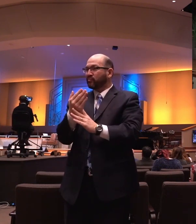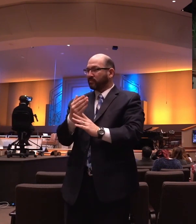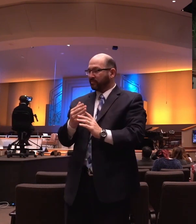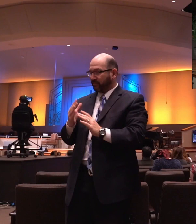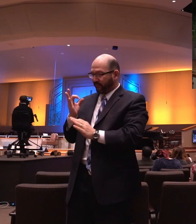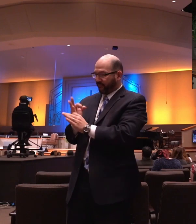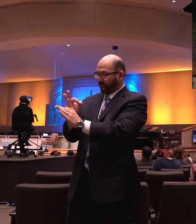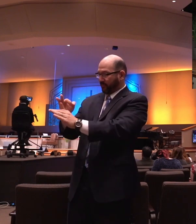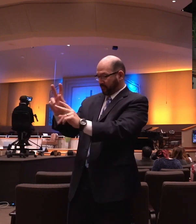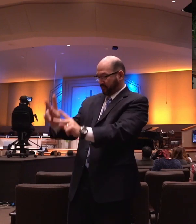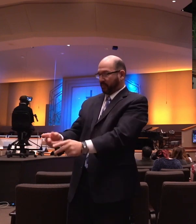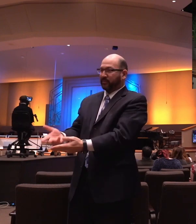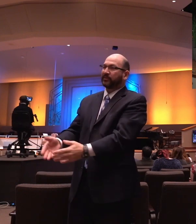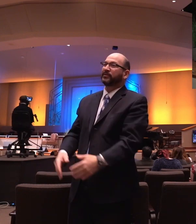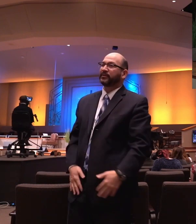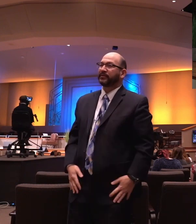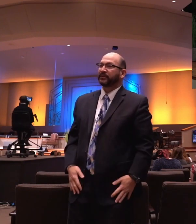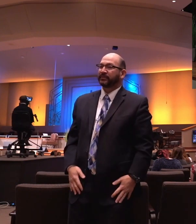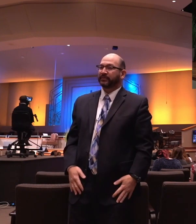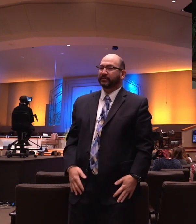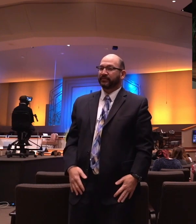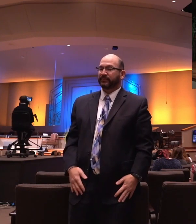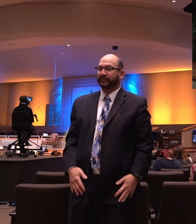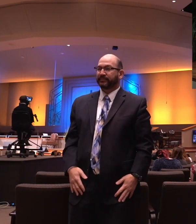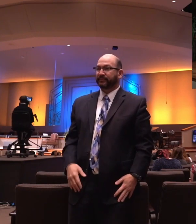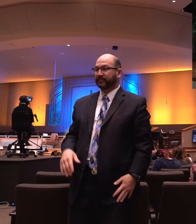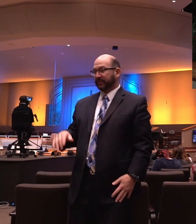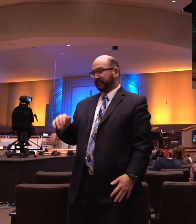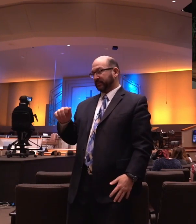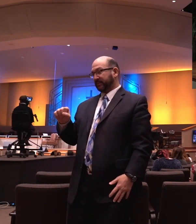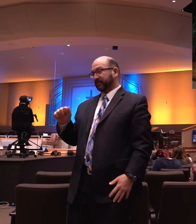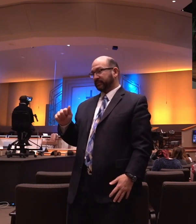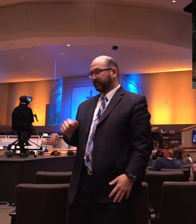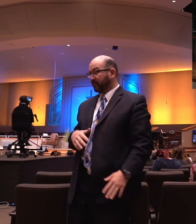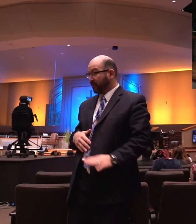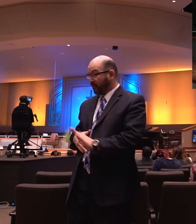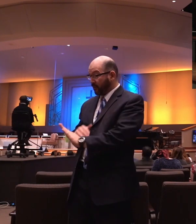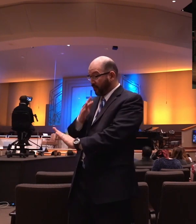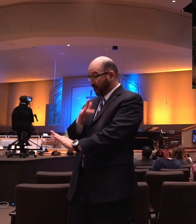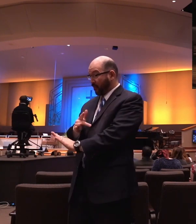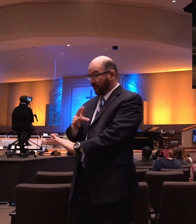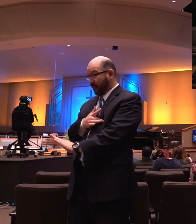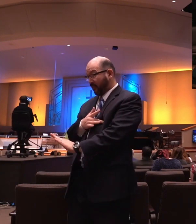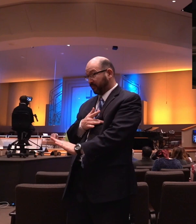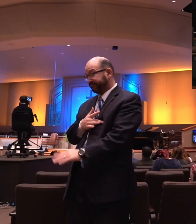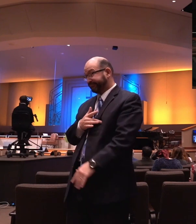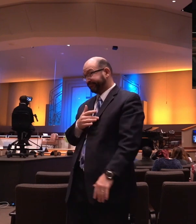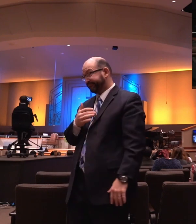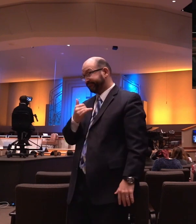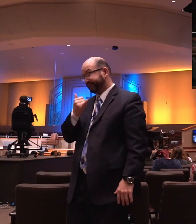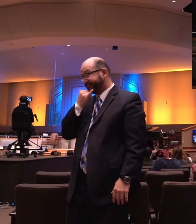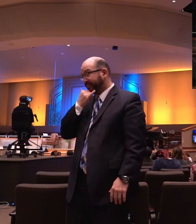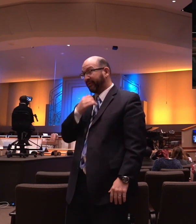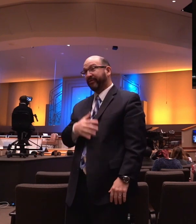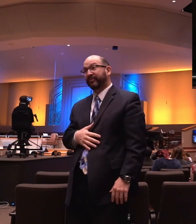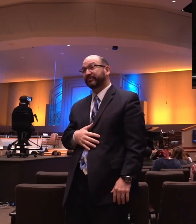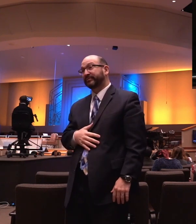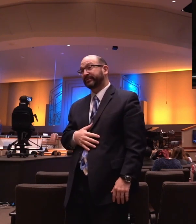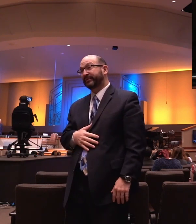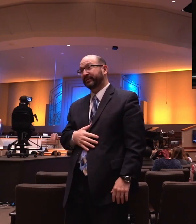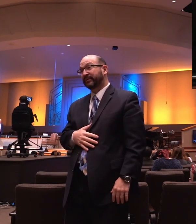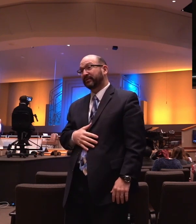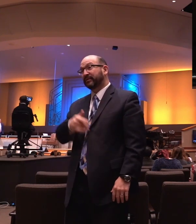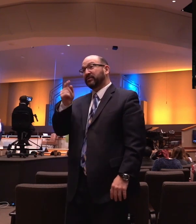perfect. Basha, or I'm sorry, Asa, your heart has not been perfect. God